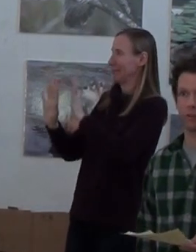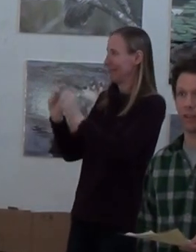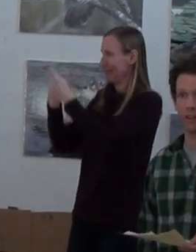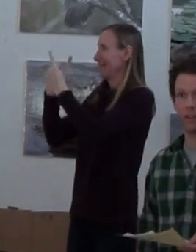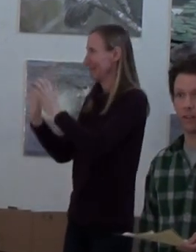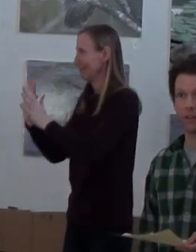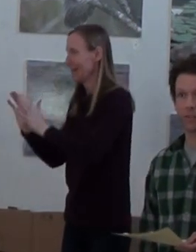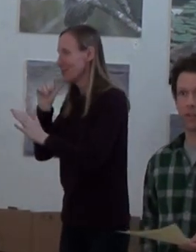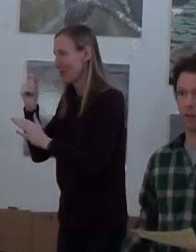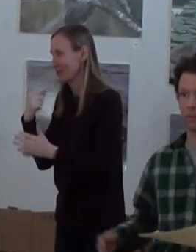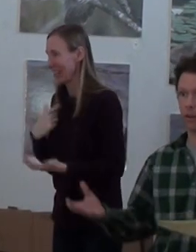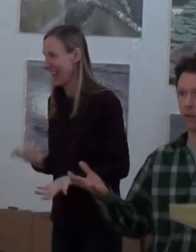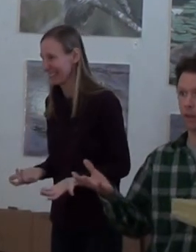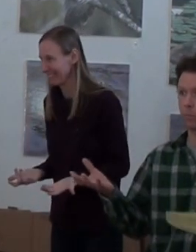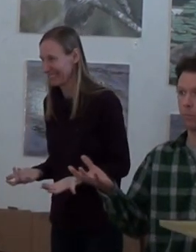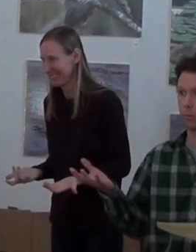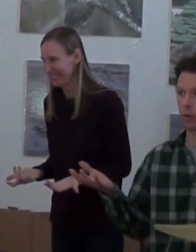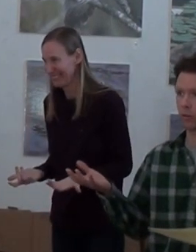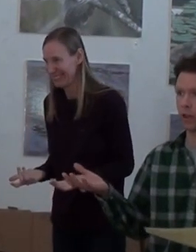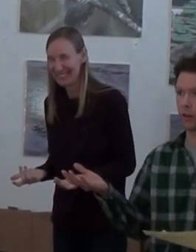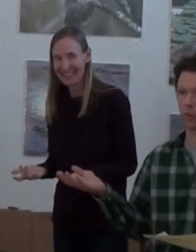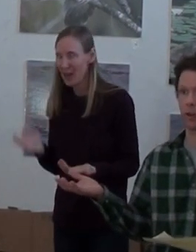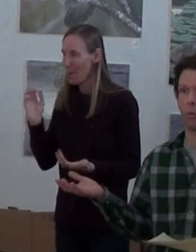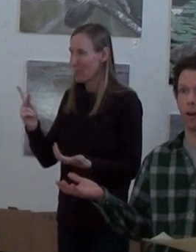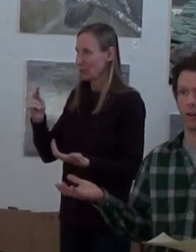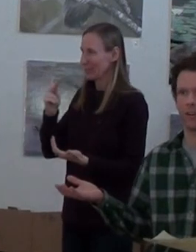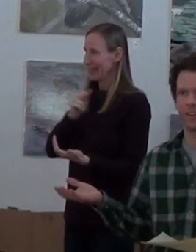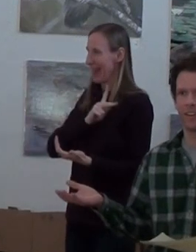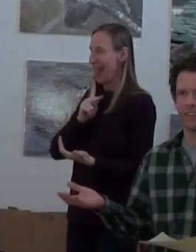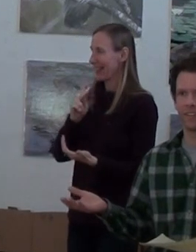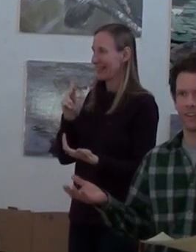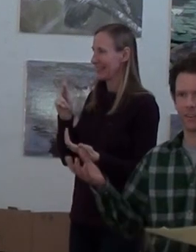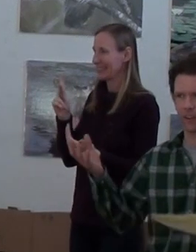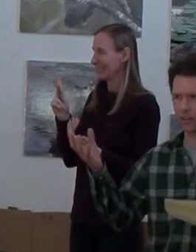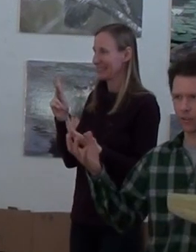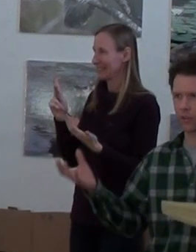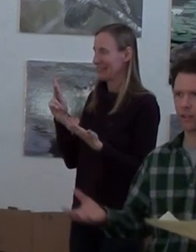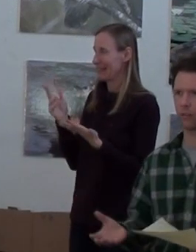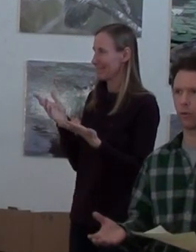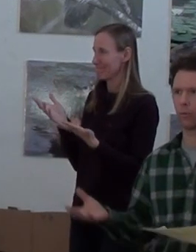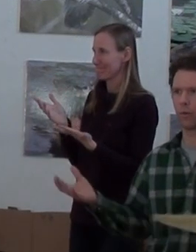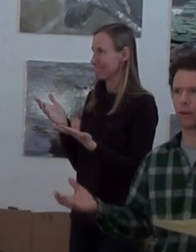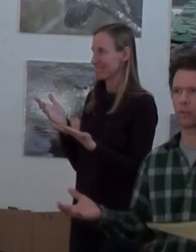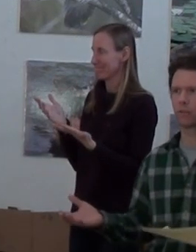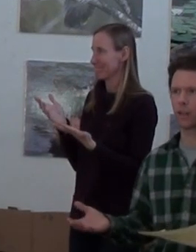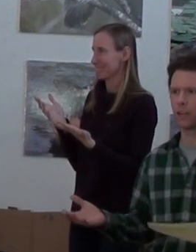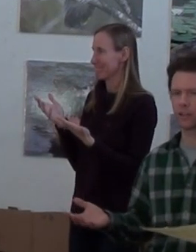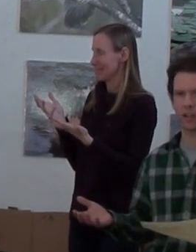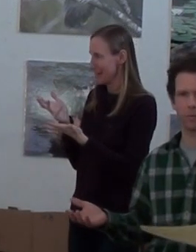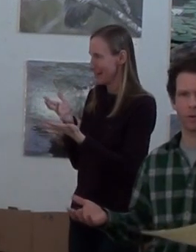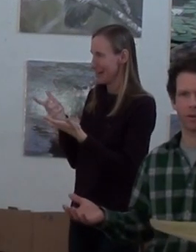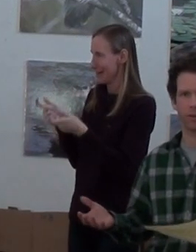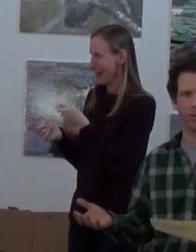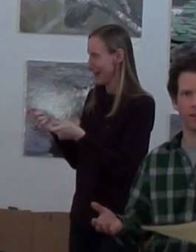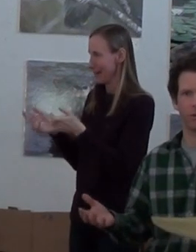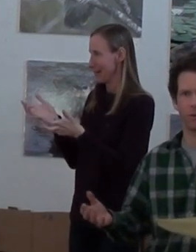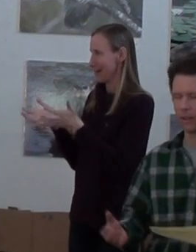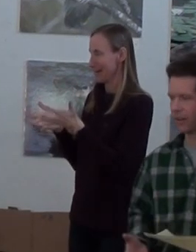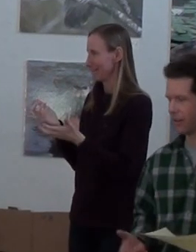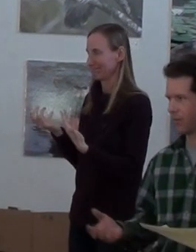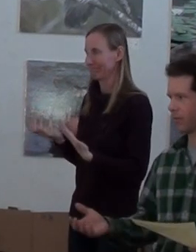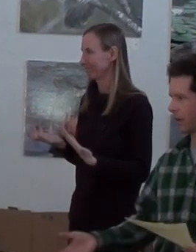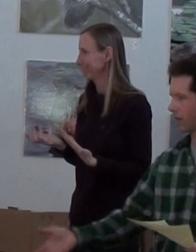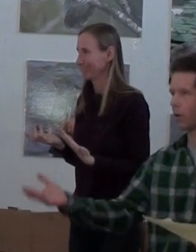don't understand. They're like, their personalities are like water. They just take the form of whatever, they take shape of whatever, you